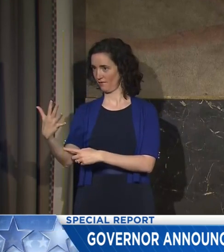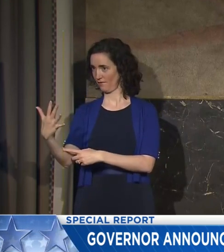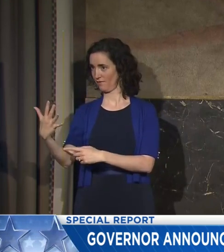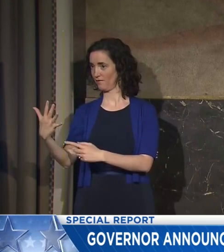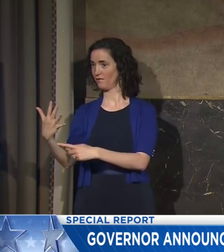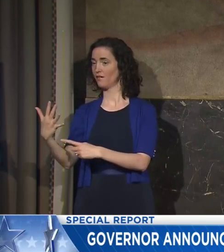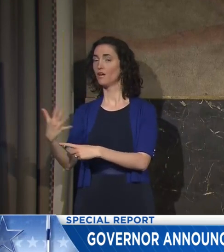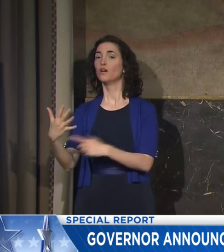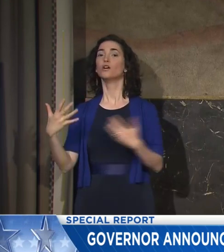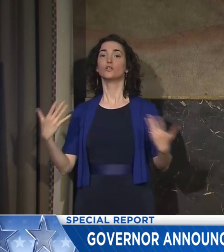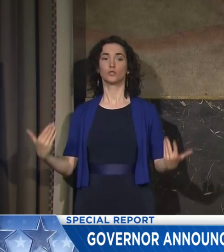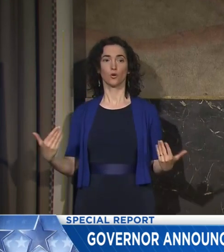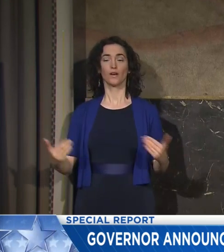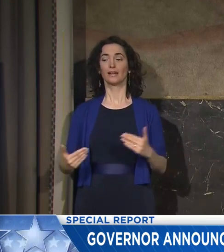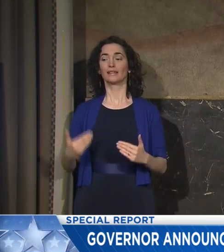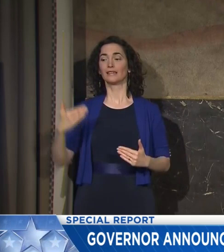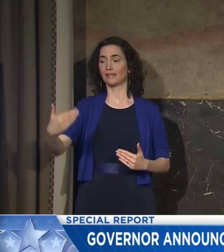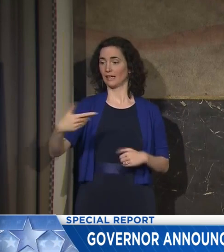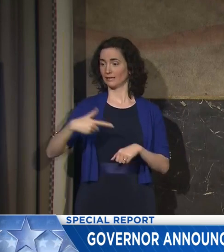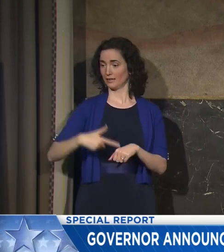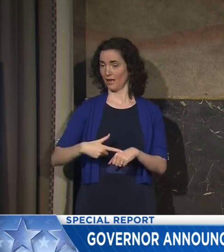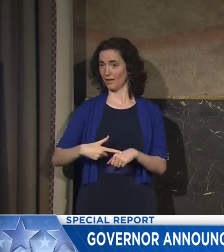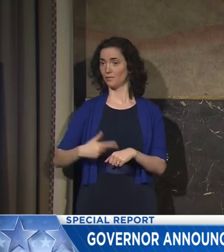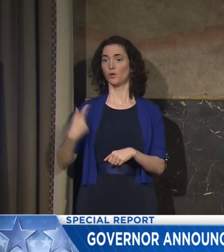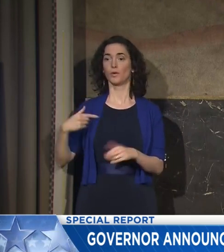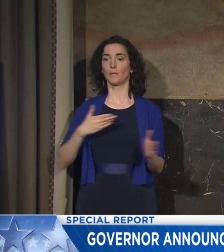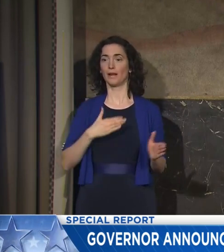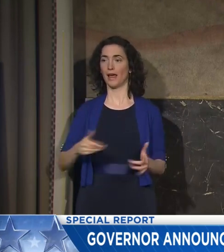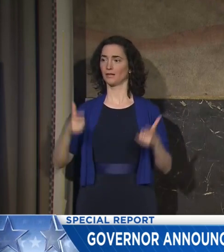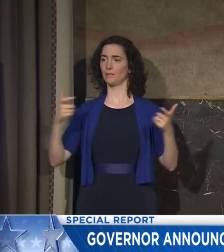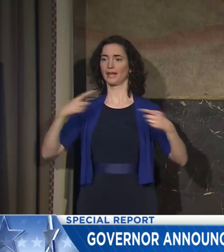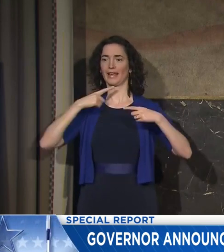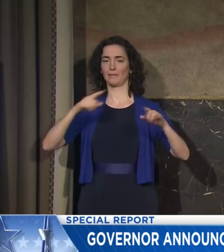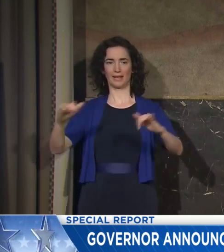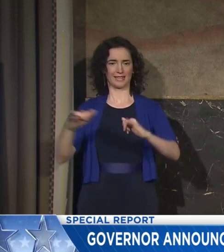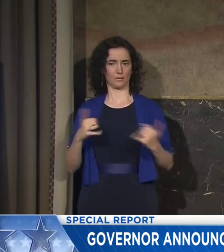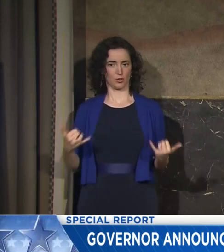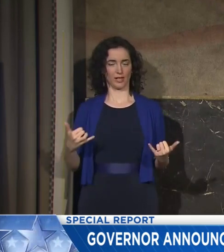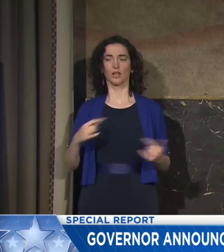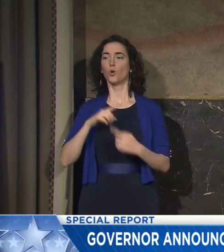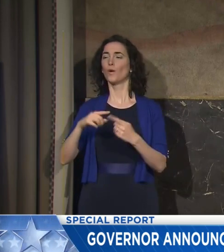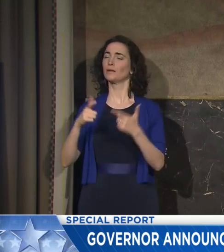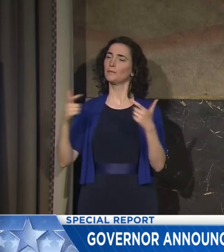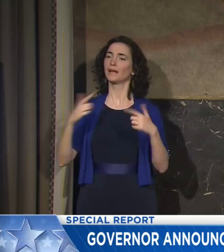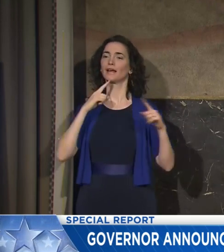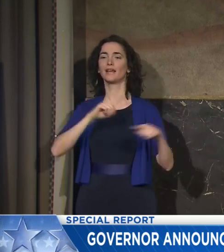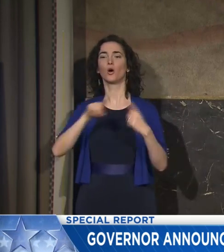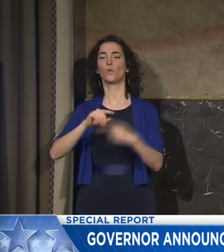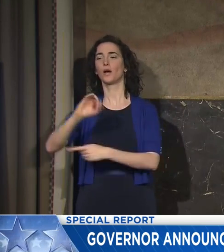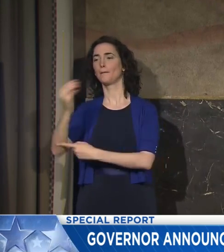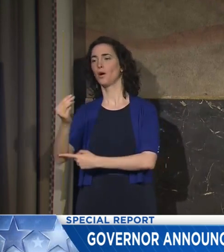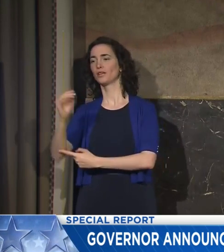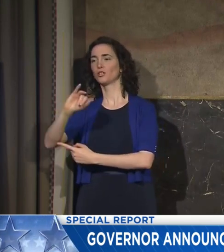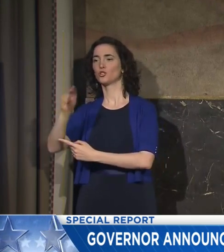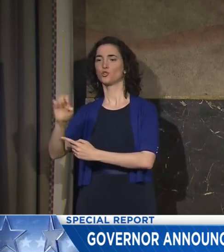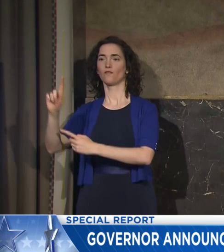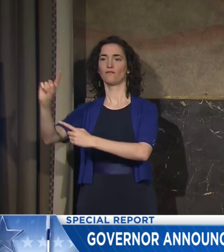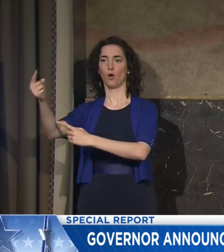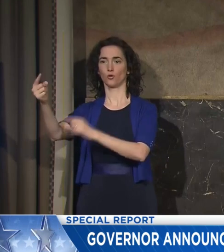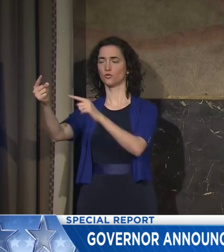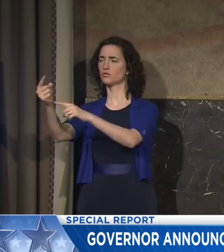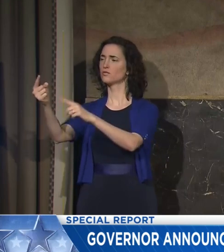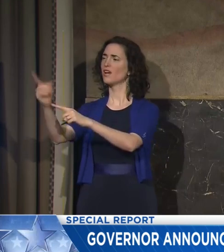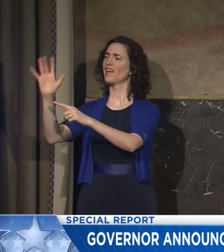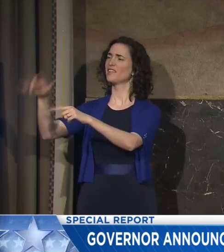we anticipate having an announcement like today will be on Monday, June the 1st. And obviously we won't know what that announcement